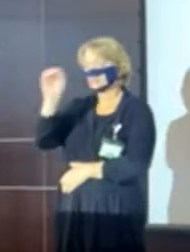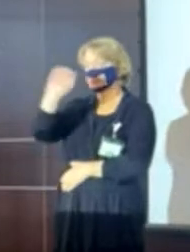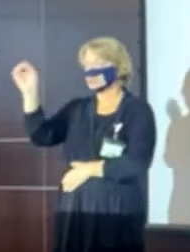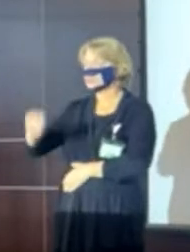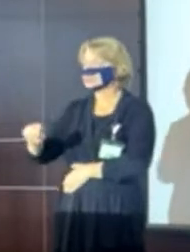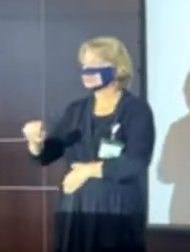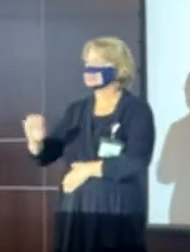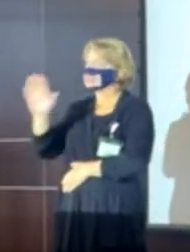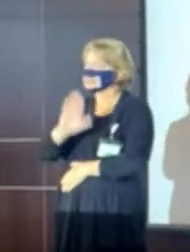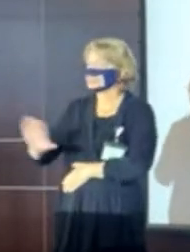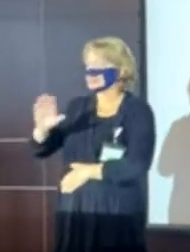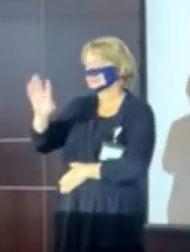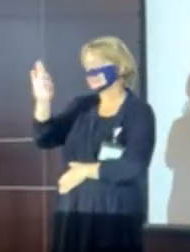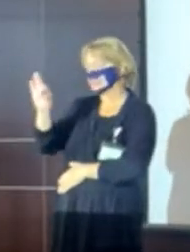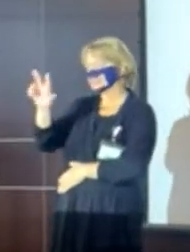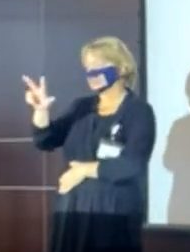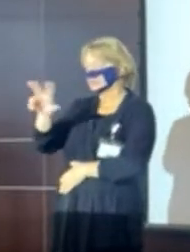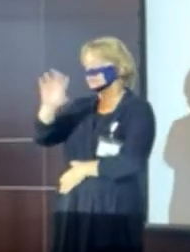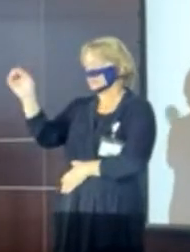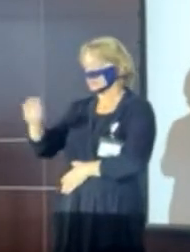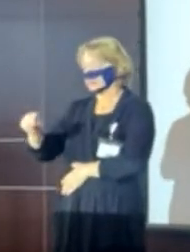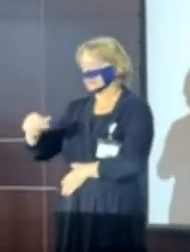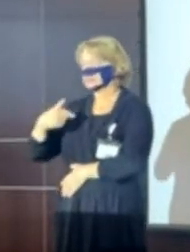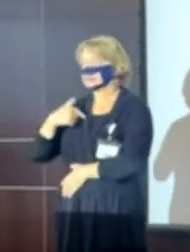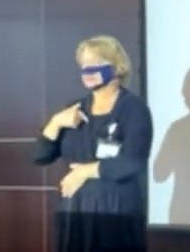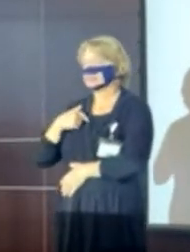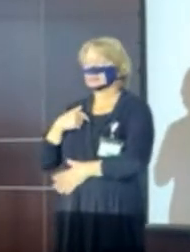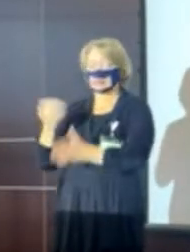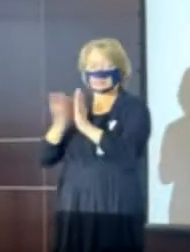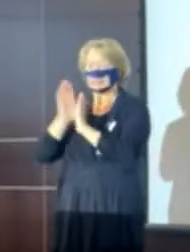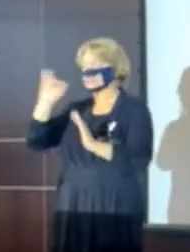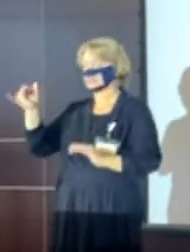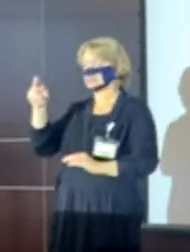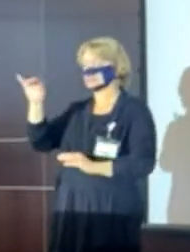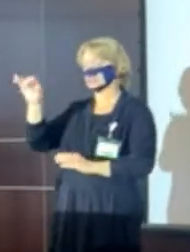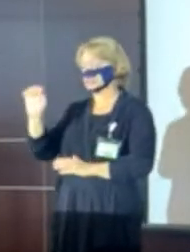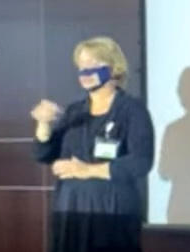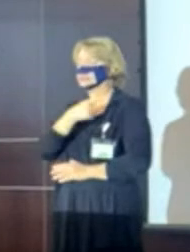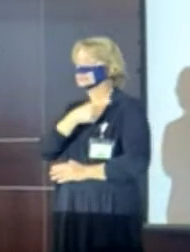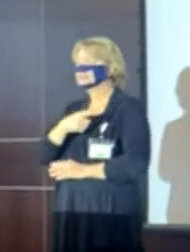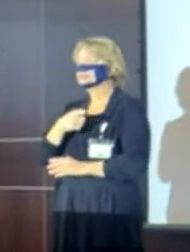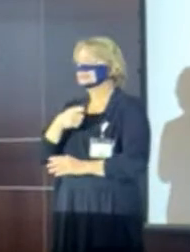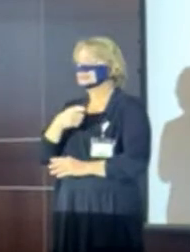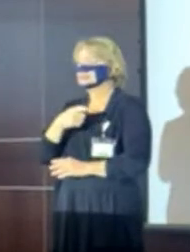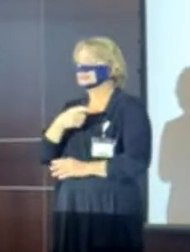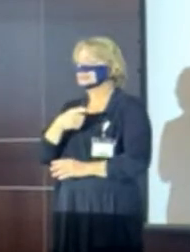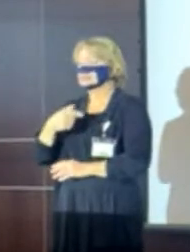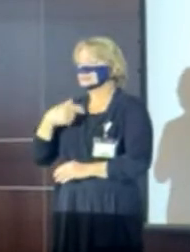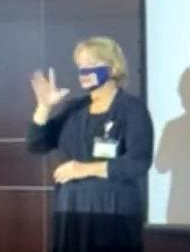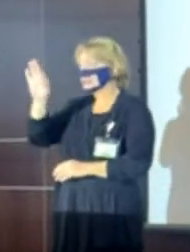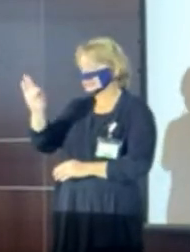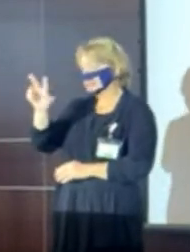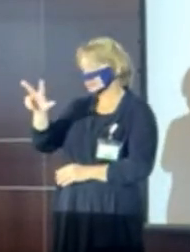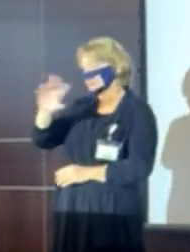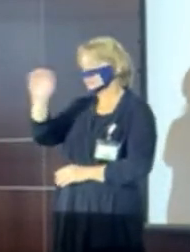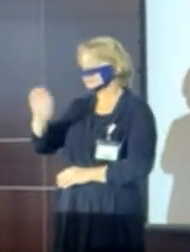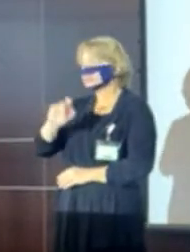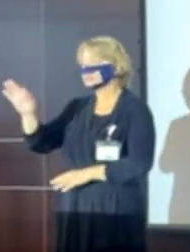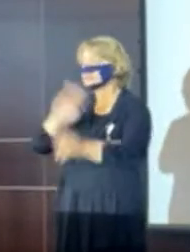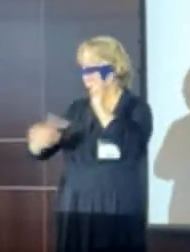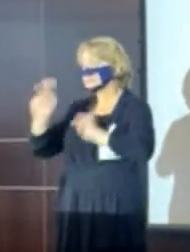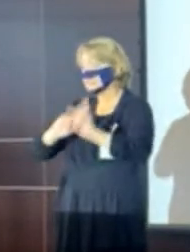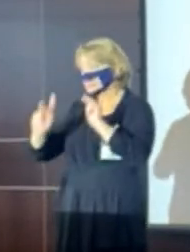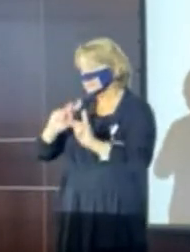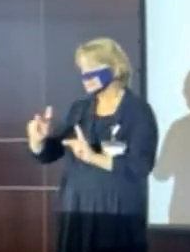around 93% or so of the people. I'm just checking with Jamie, I'm accurate with that. That around 93% of the people who